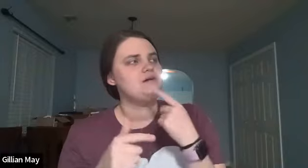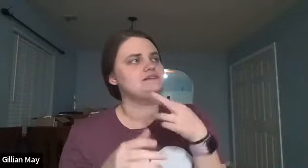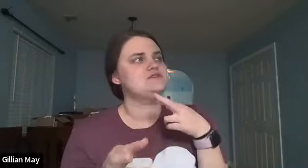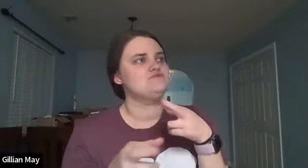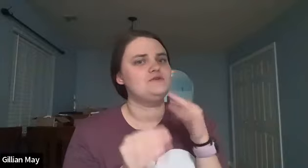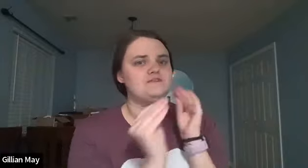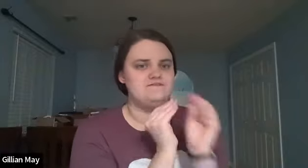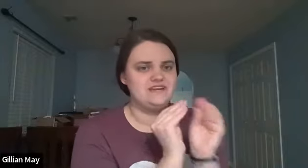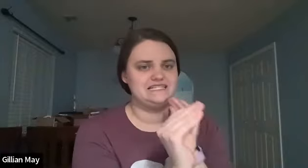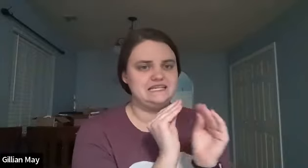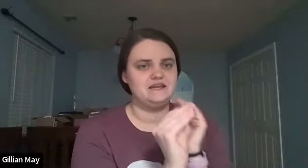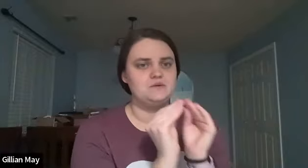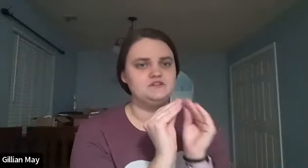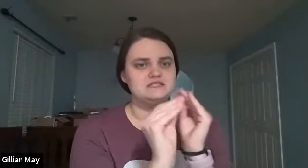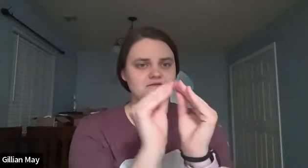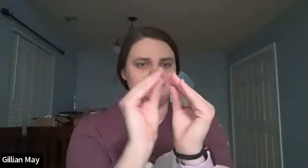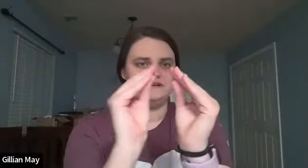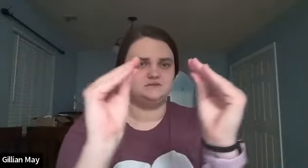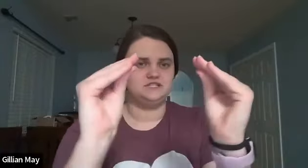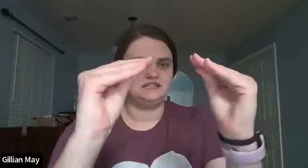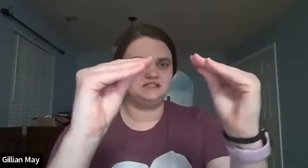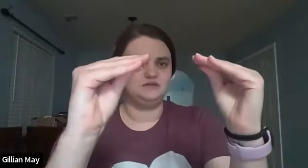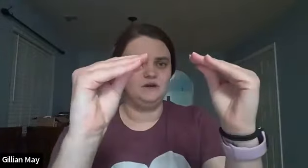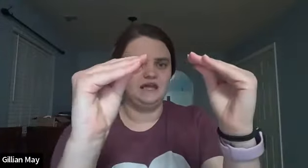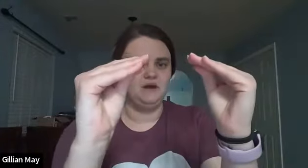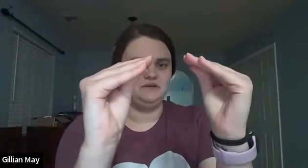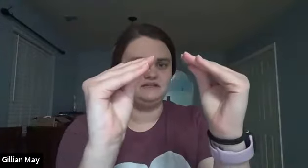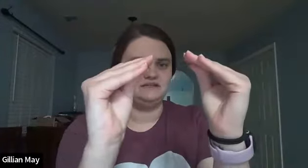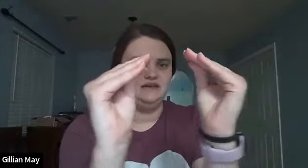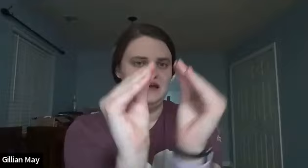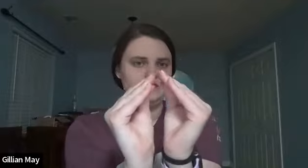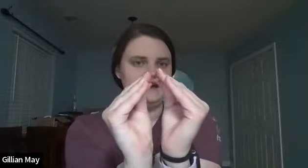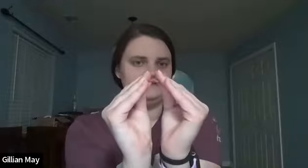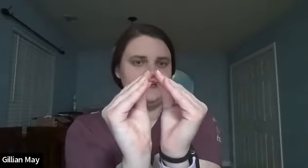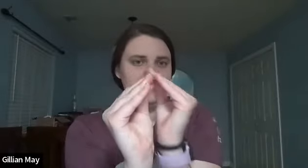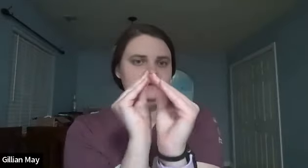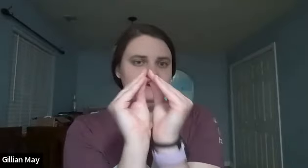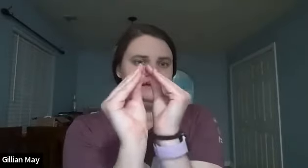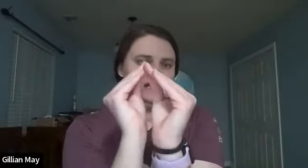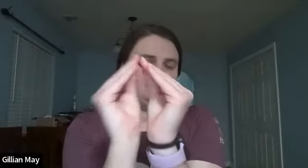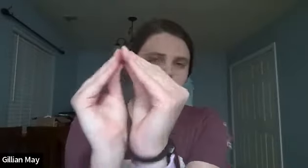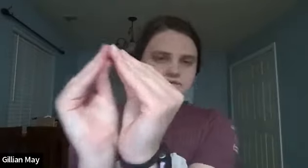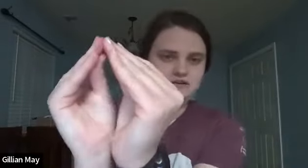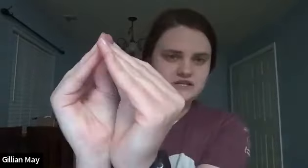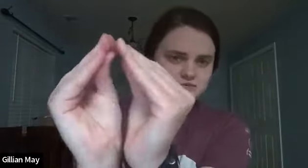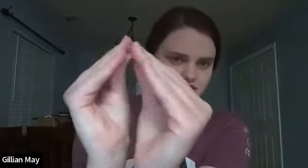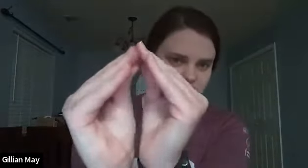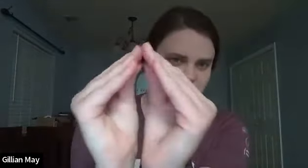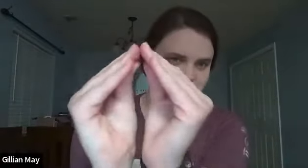probably say road they're fixing. Like I would do the sign for fix, which is like two little hand puppets, and they're kind of flat, and then the fingertips brush against each